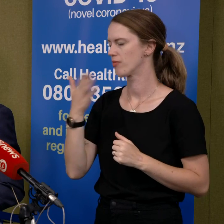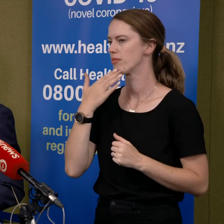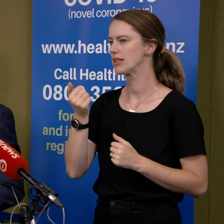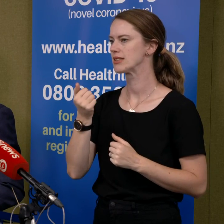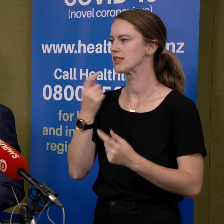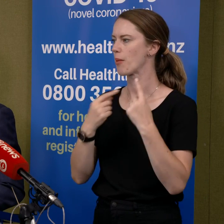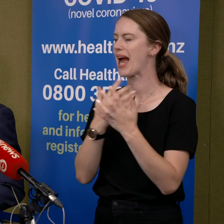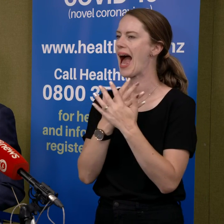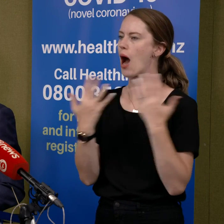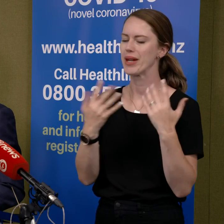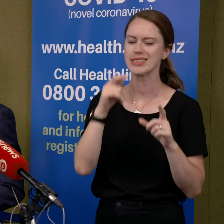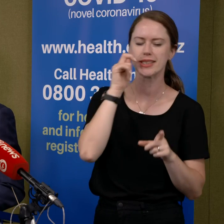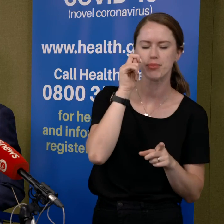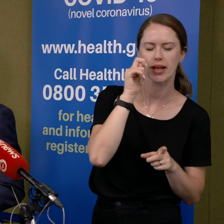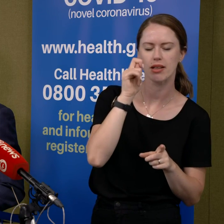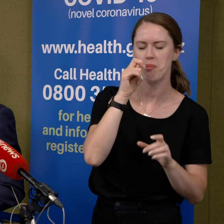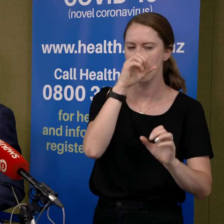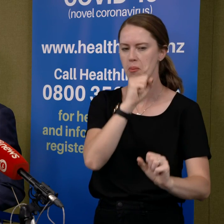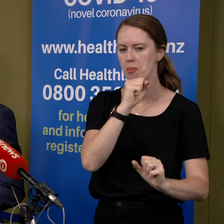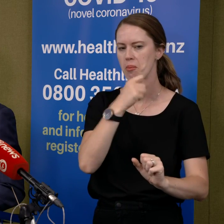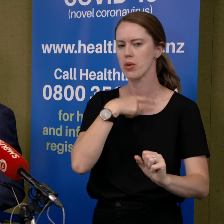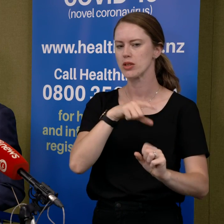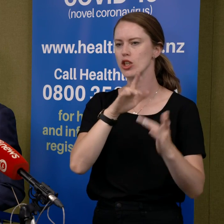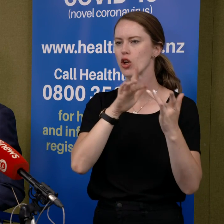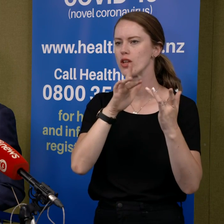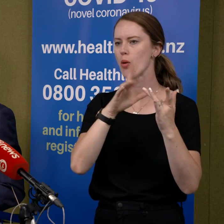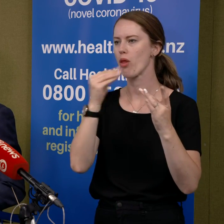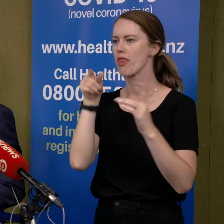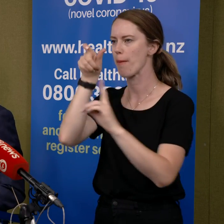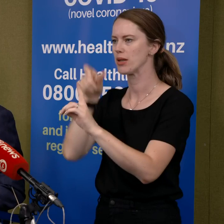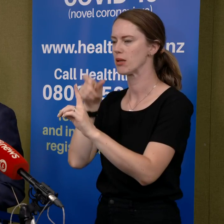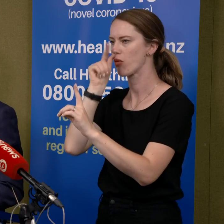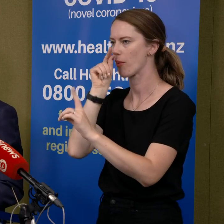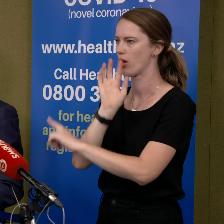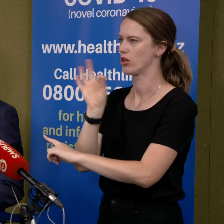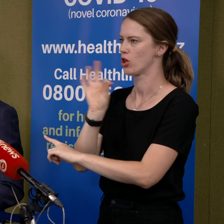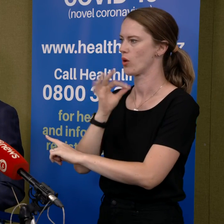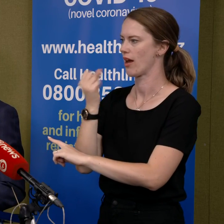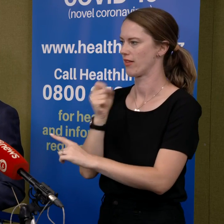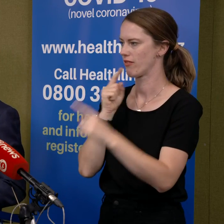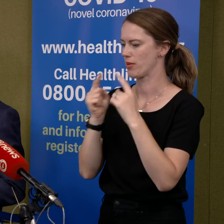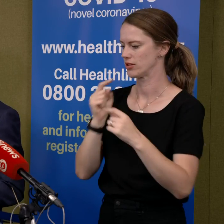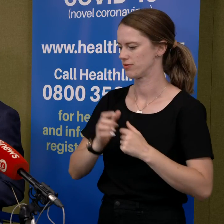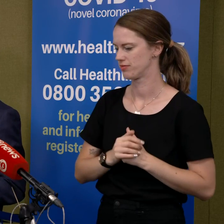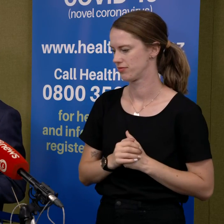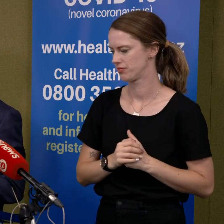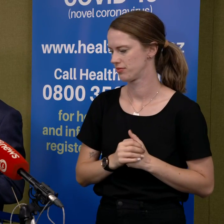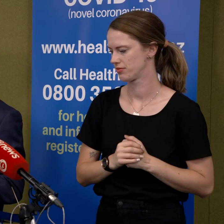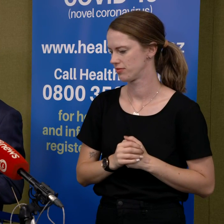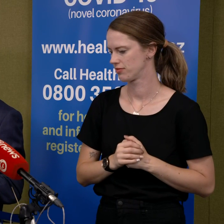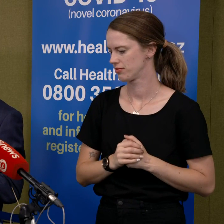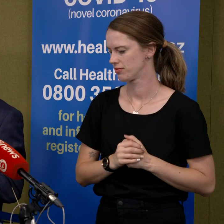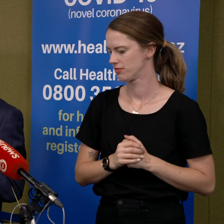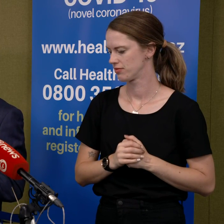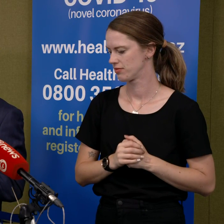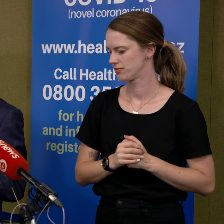many people are suspected cases after contact with a probable case? No, I don't have that information. But what I can say is, of